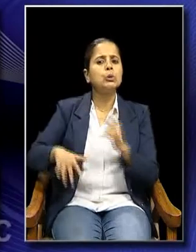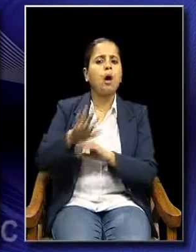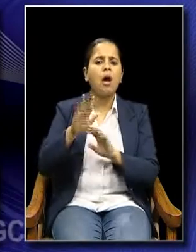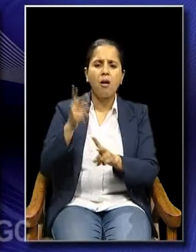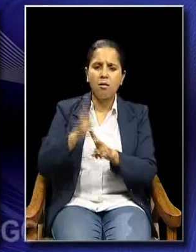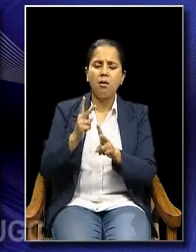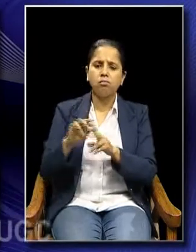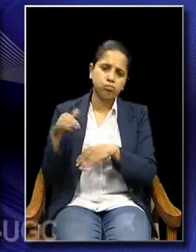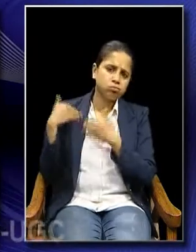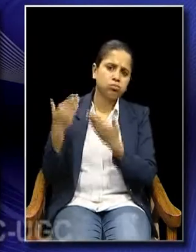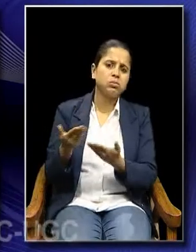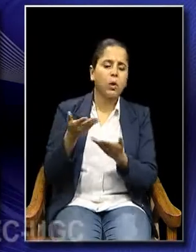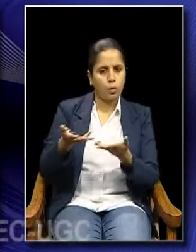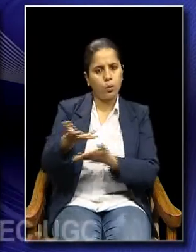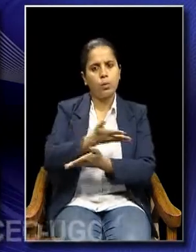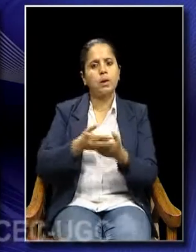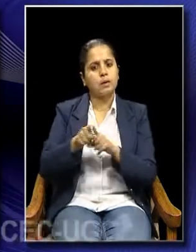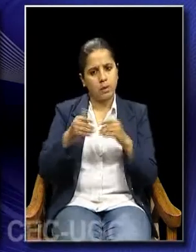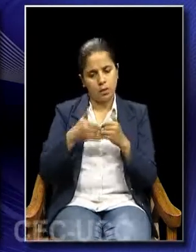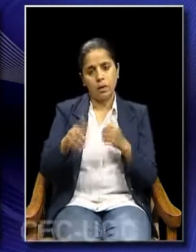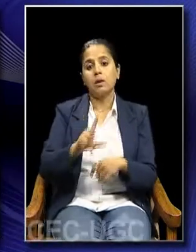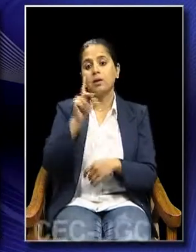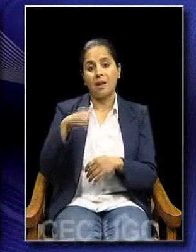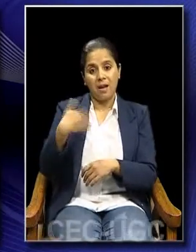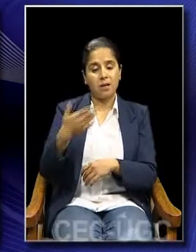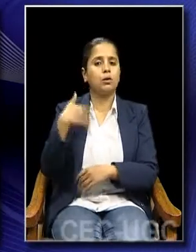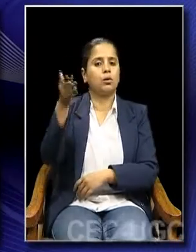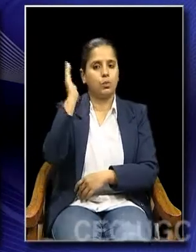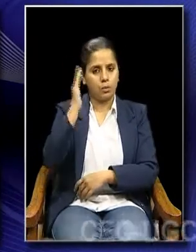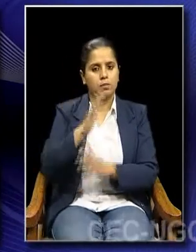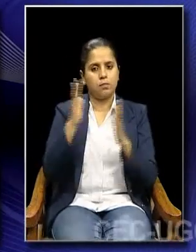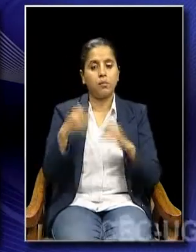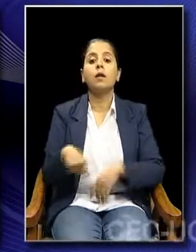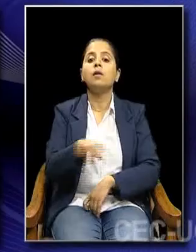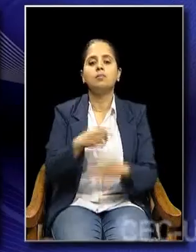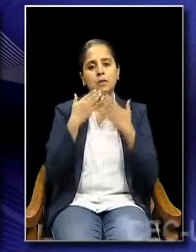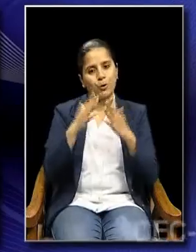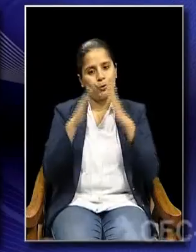All this we are going to discuss in our next lecture. Thank you very much.